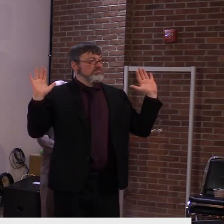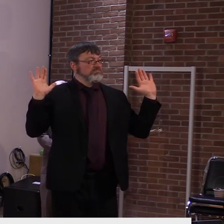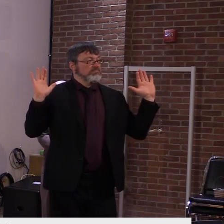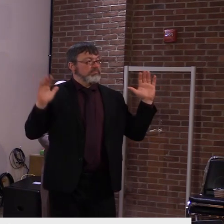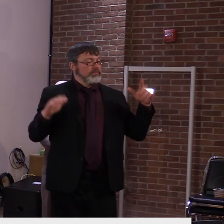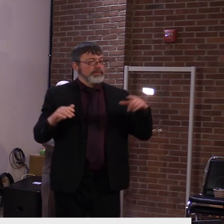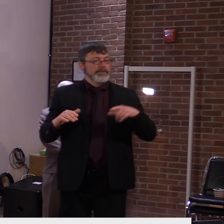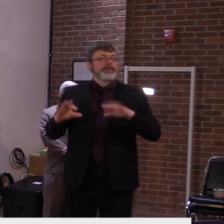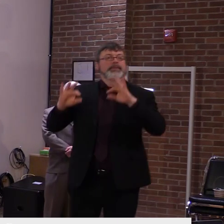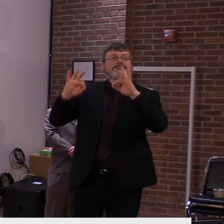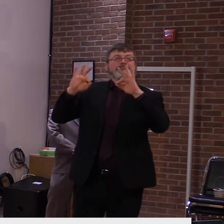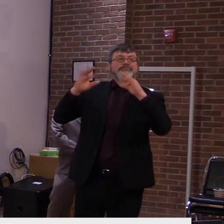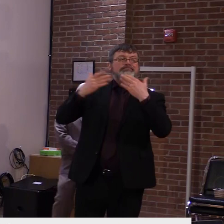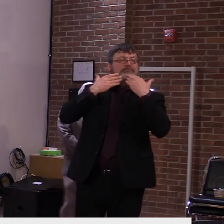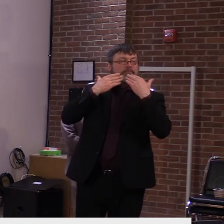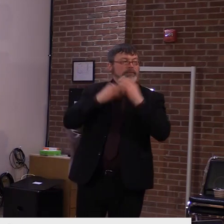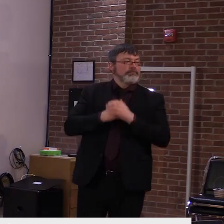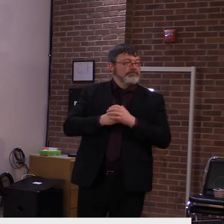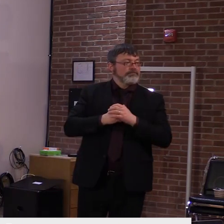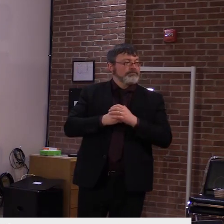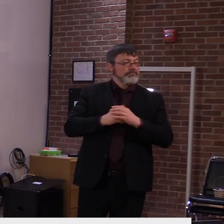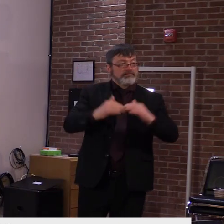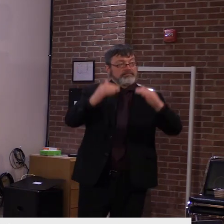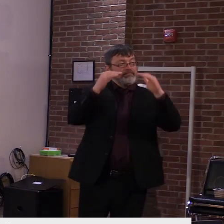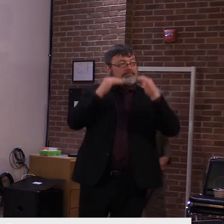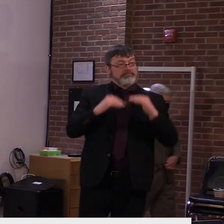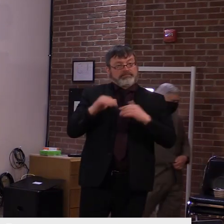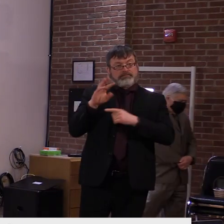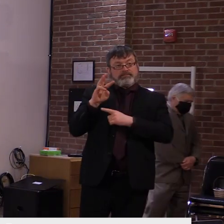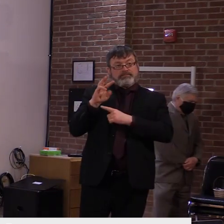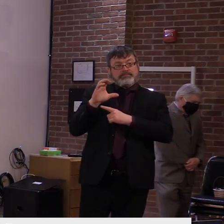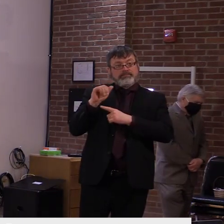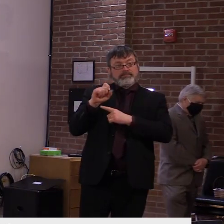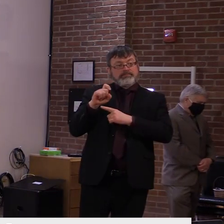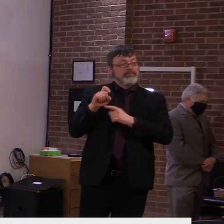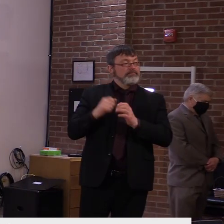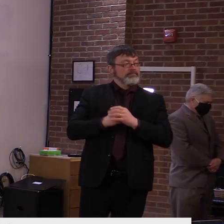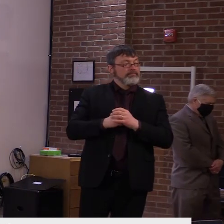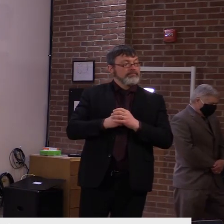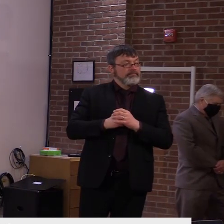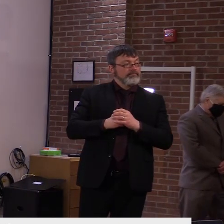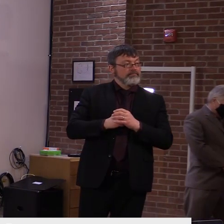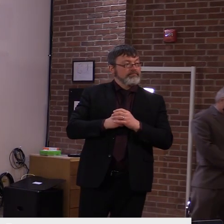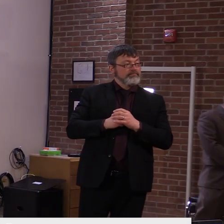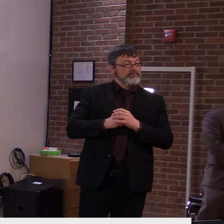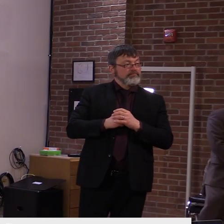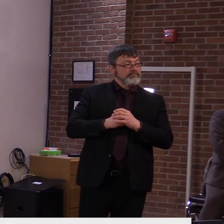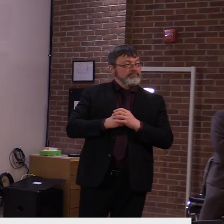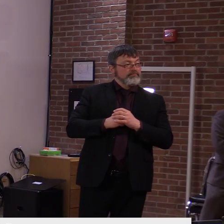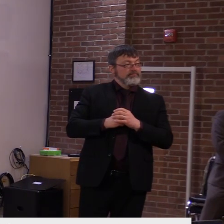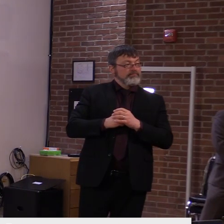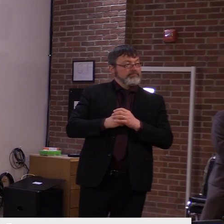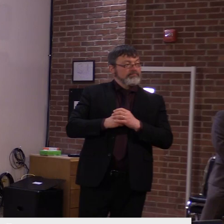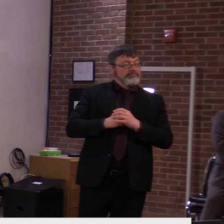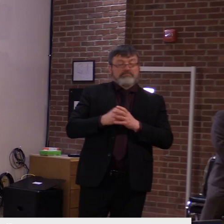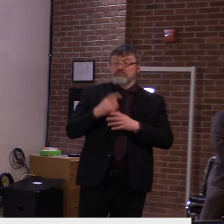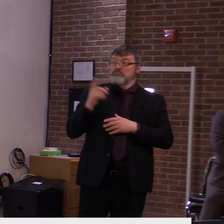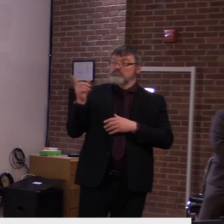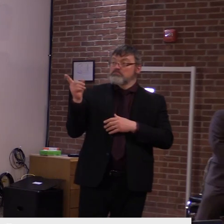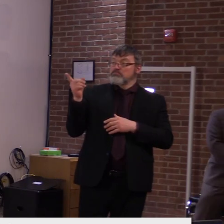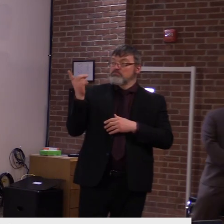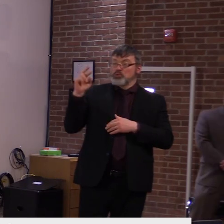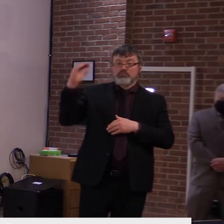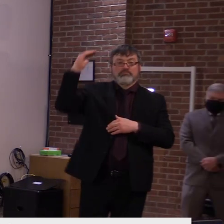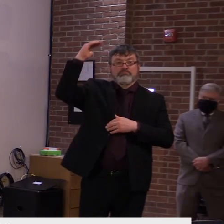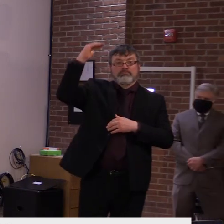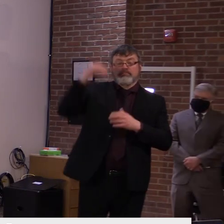Thank you. Avery, WCAS. My question is for Dr. Levine. some New York health departments are seeing people